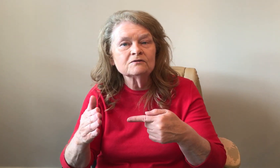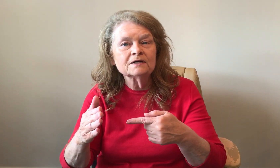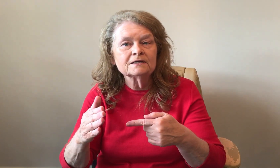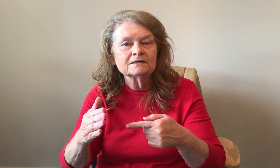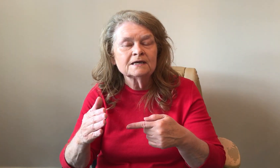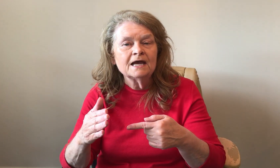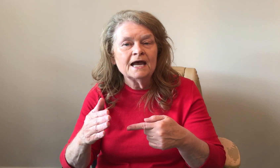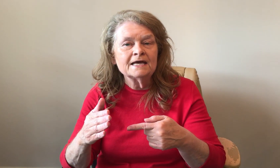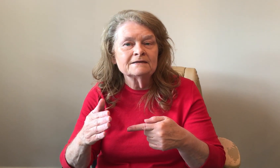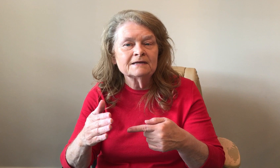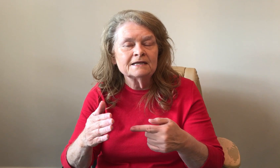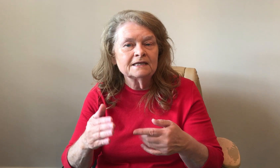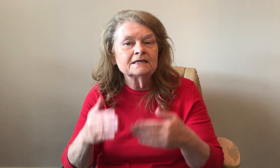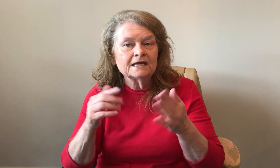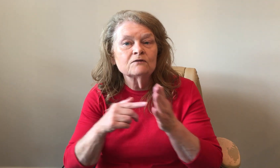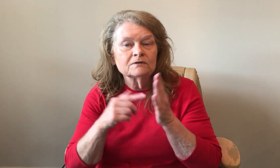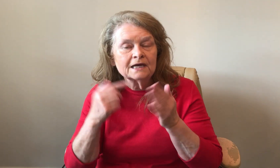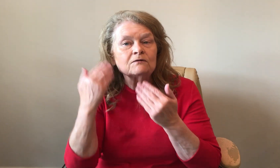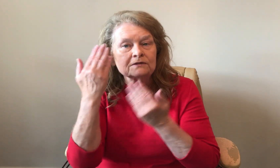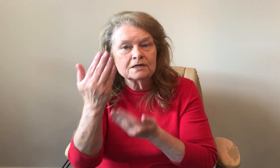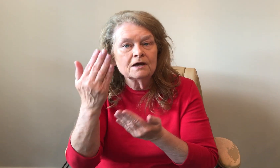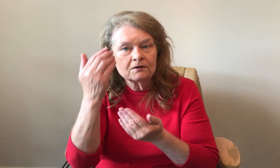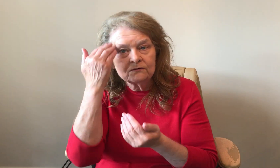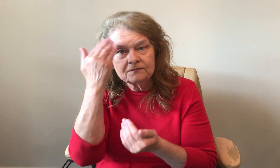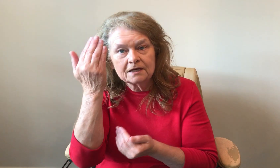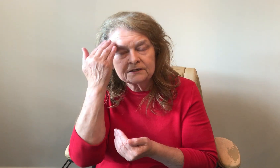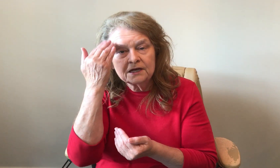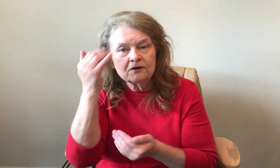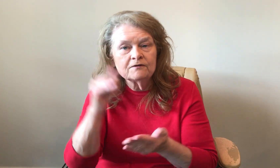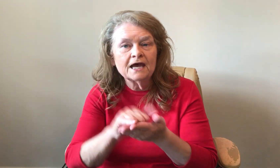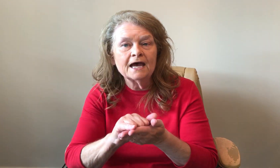it, and then they'll know that